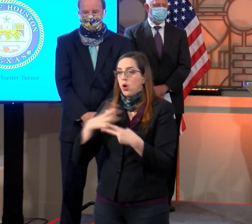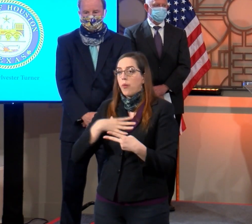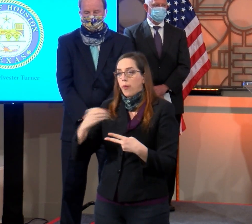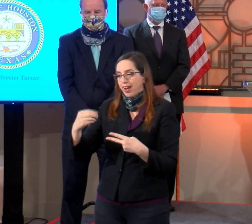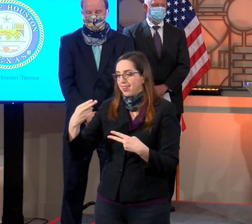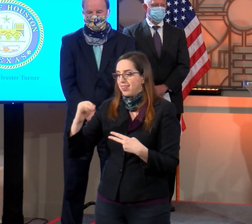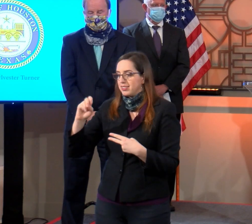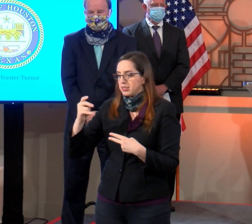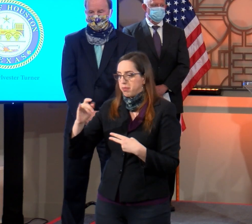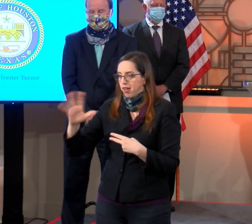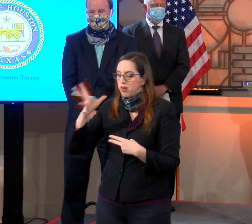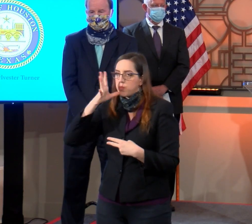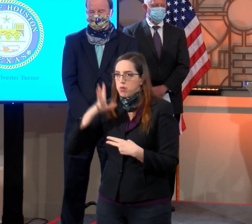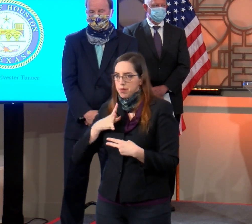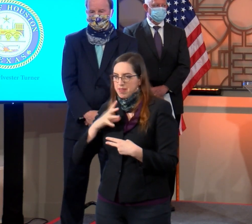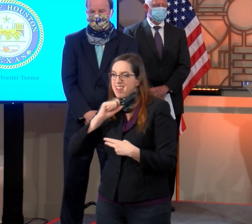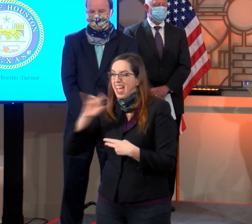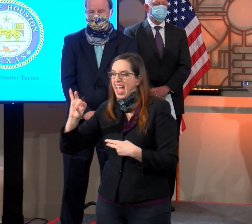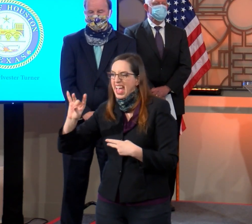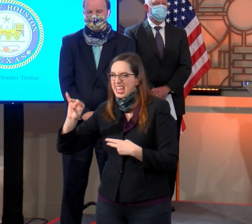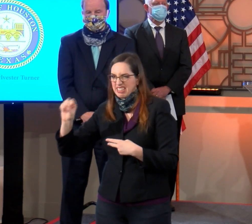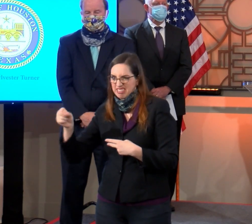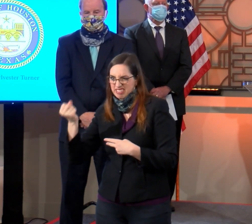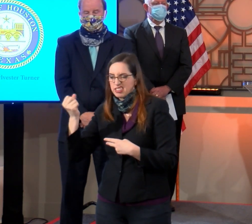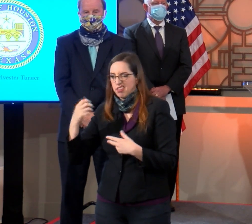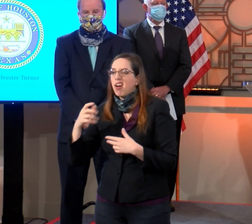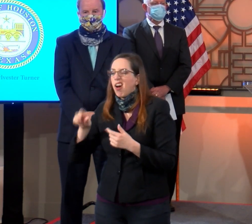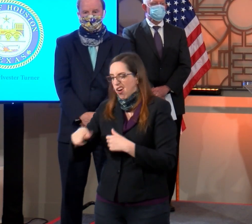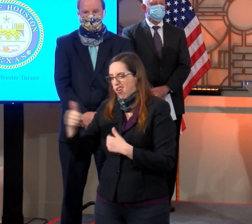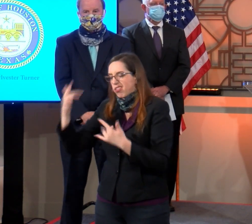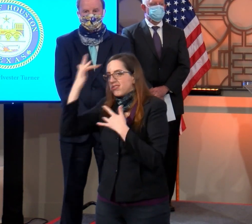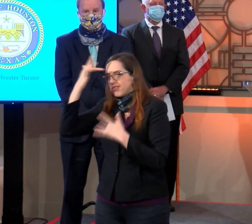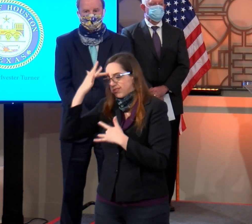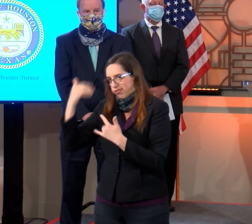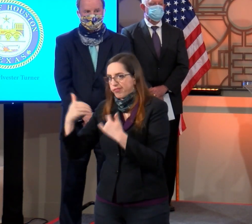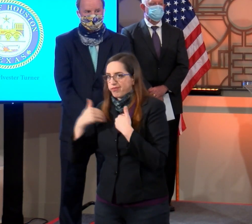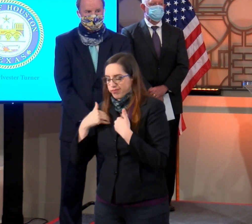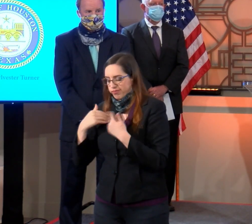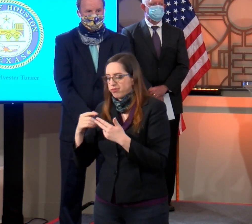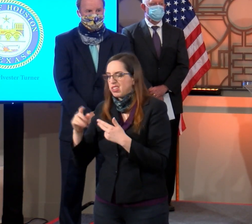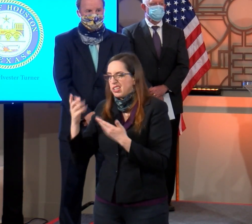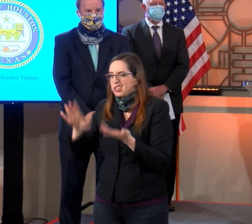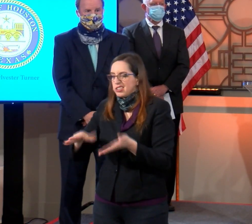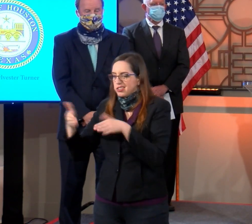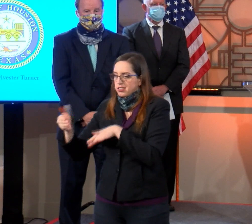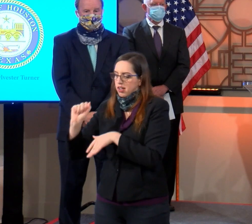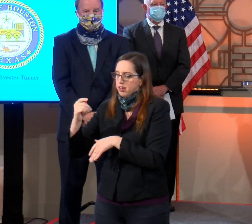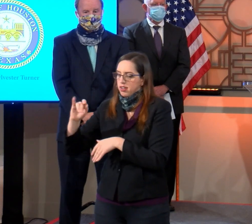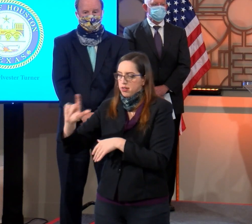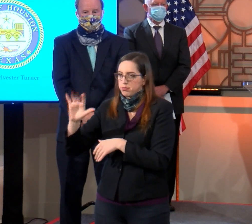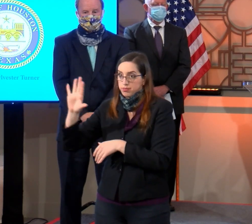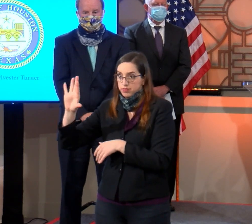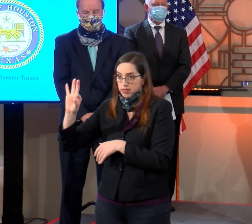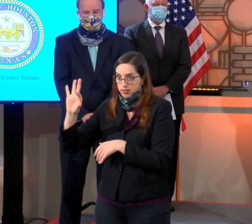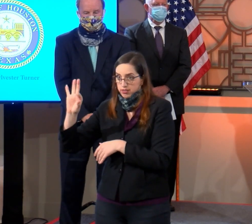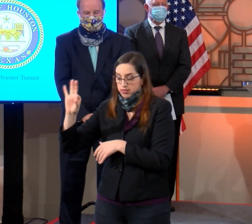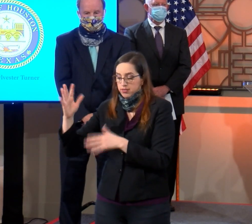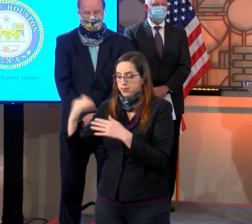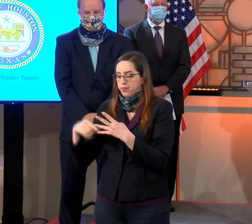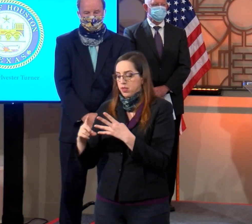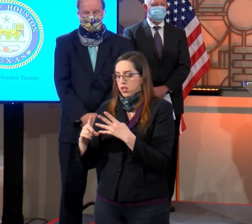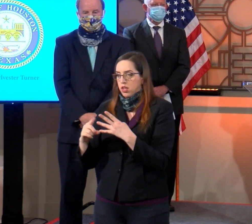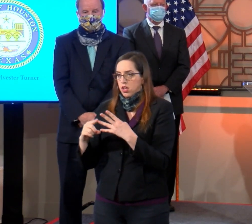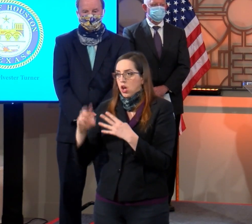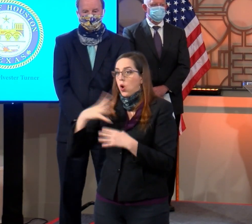Hispanic female in her 80s with underlying health conditions, who passed away on April the 9th. A